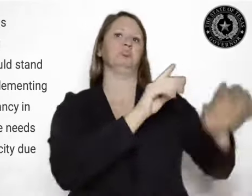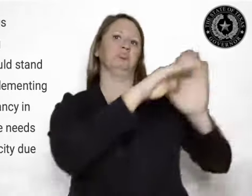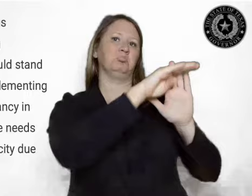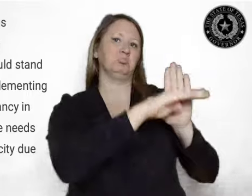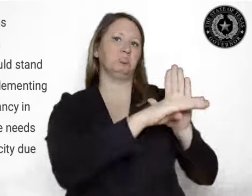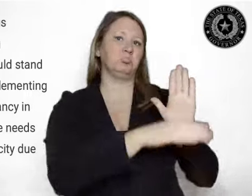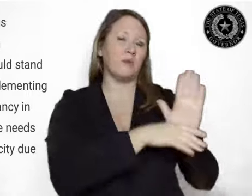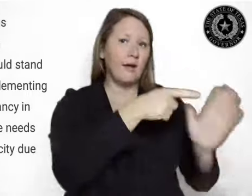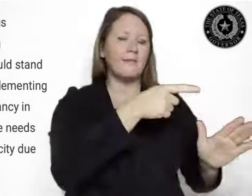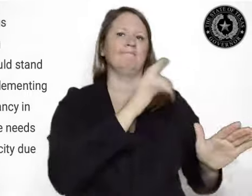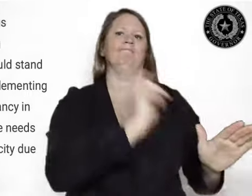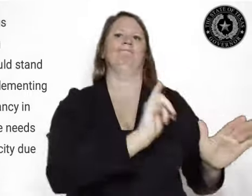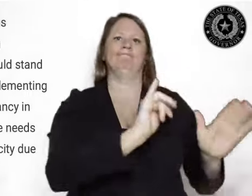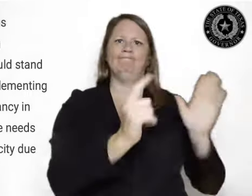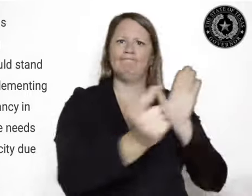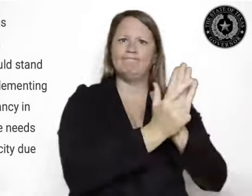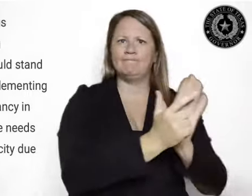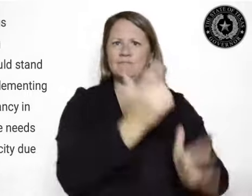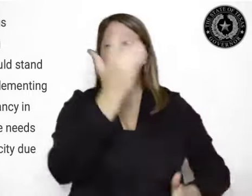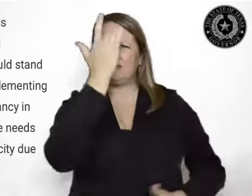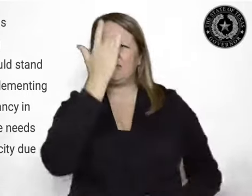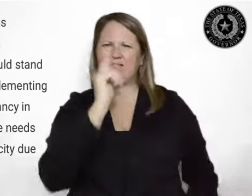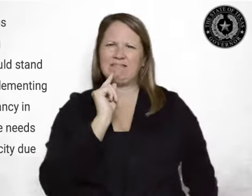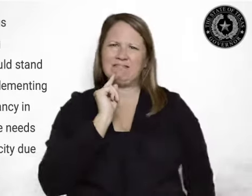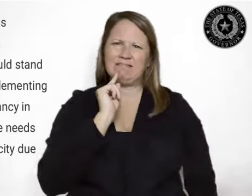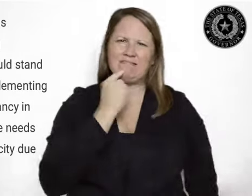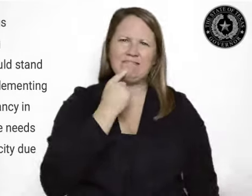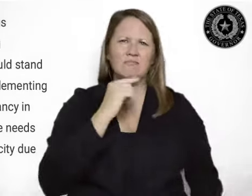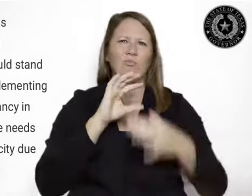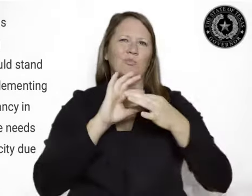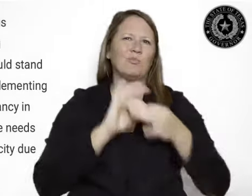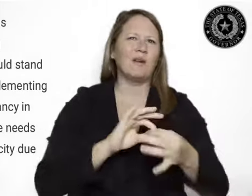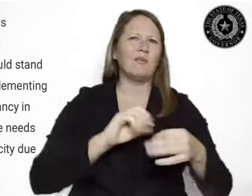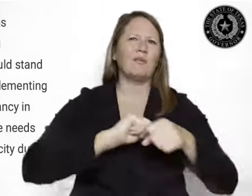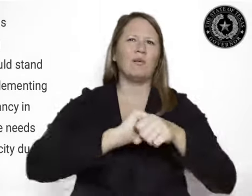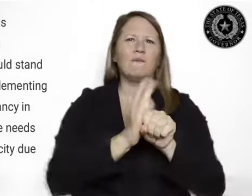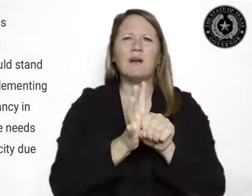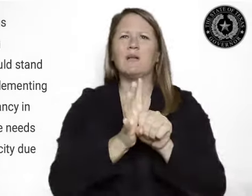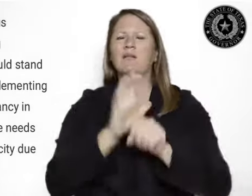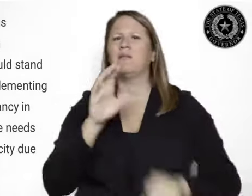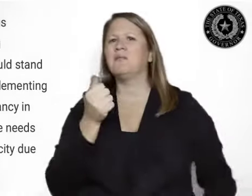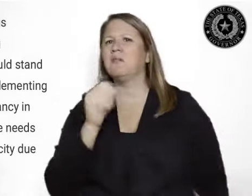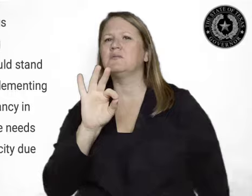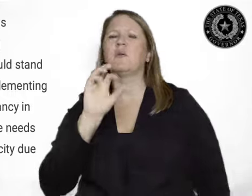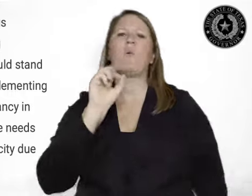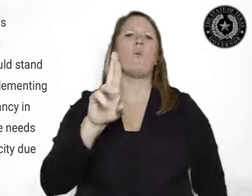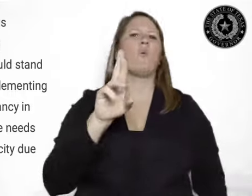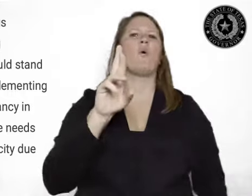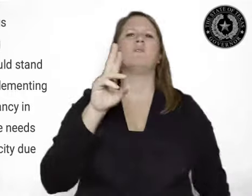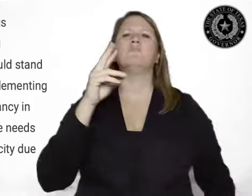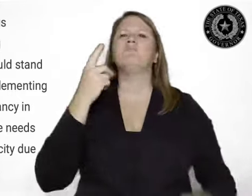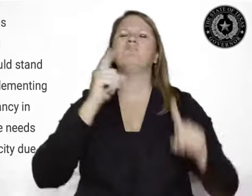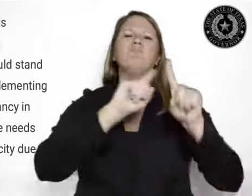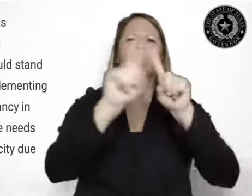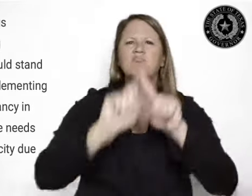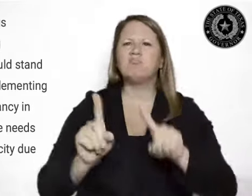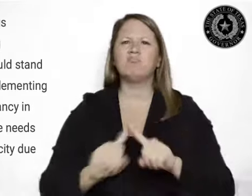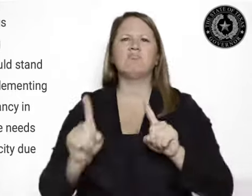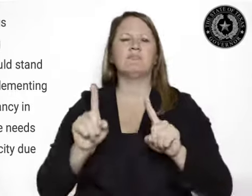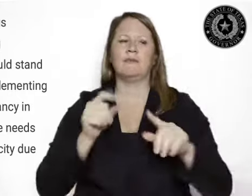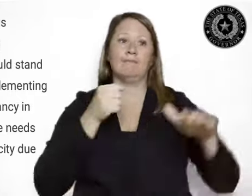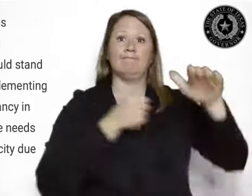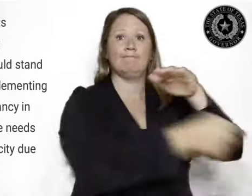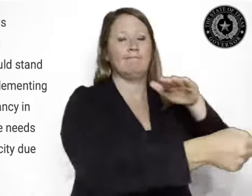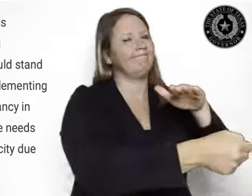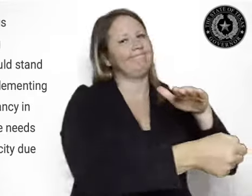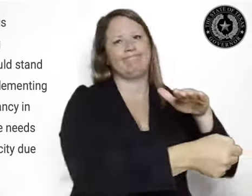whereas various hospital licensing requirements would stand in the way of implementing increased occupancy in the event